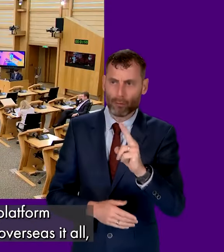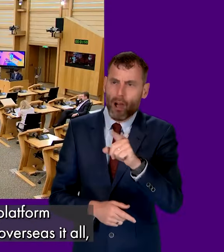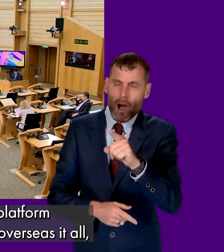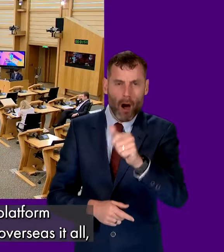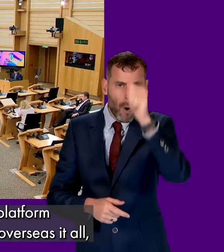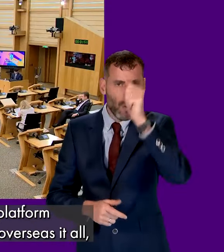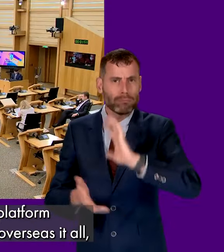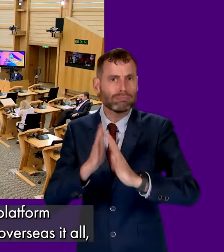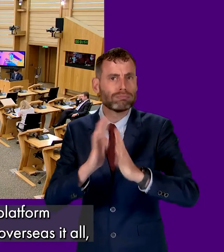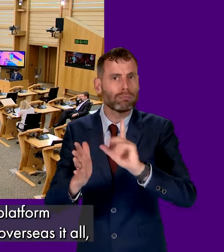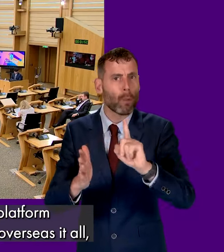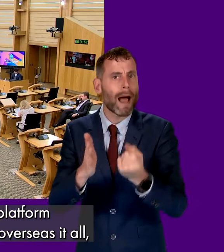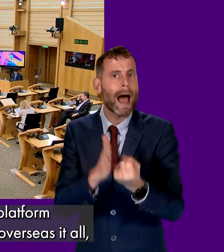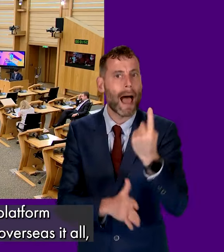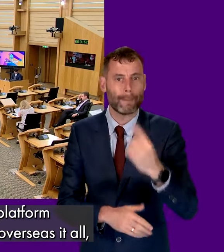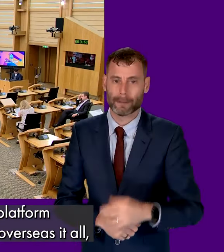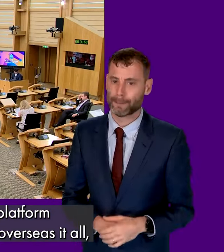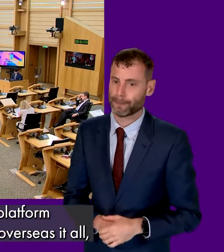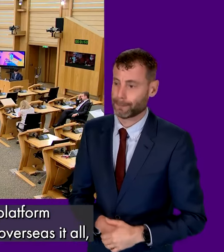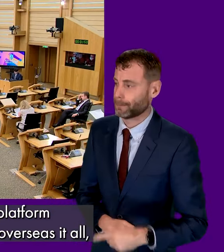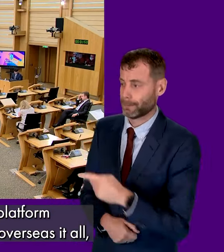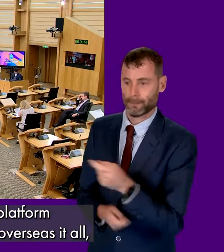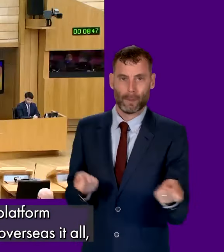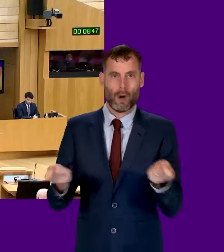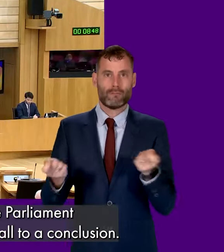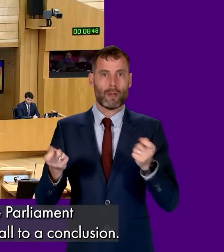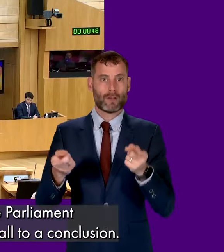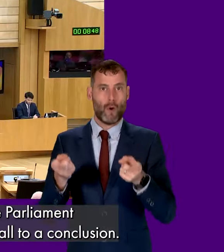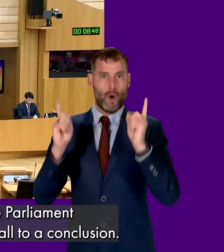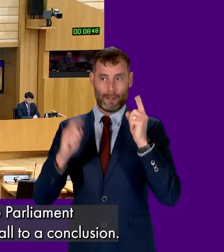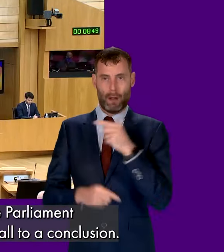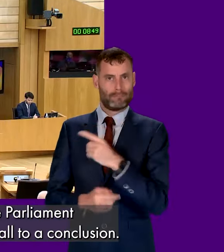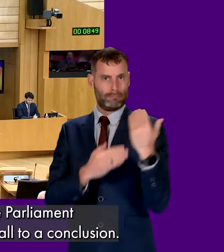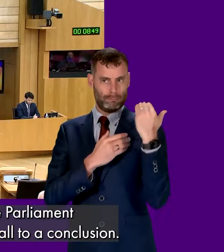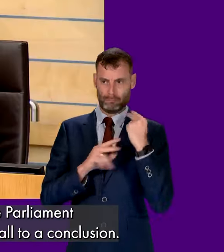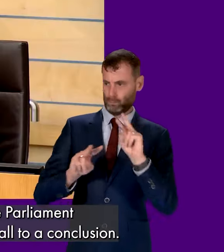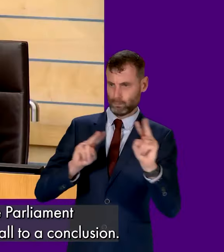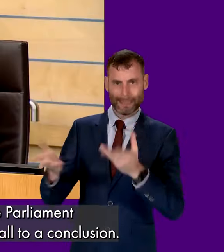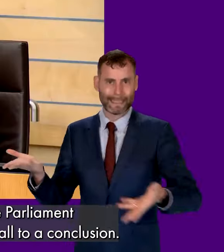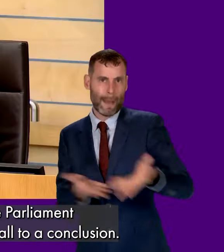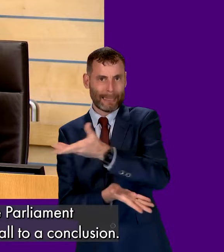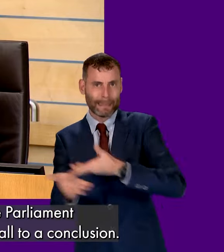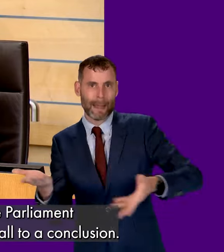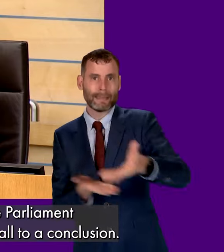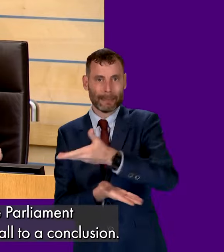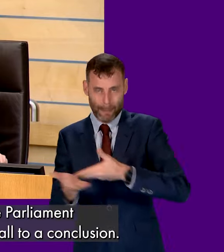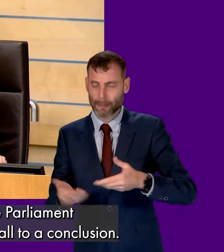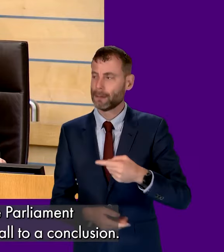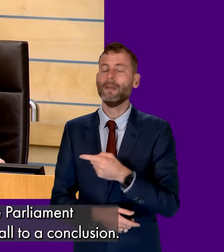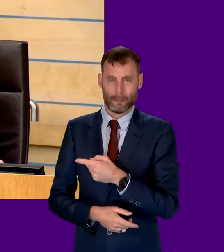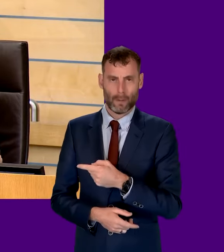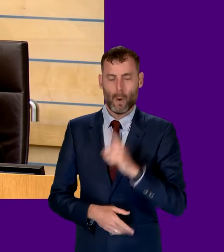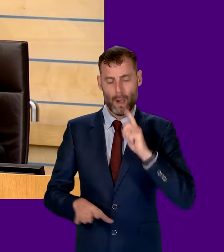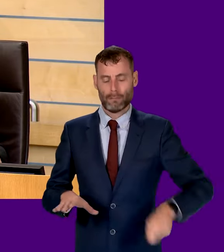Cabinet From the Secretary. Central platform, our presiding officer oversees it all, Jamie Green for with a vision for the Parliament and the authority to bring it all to a